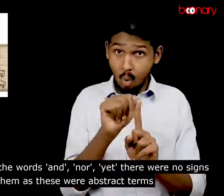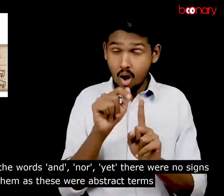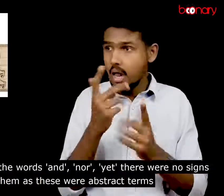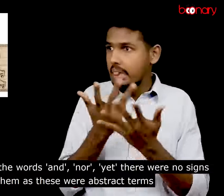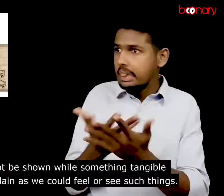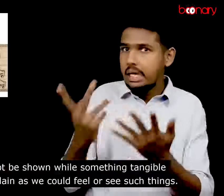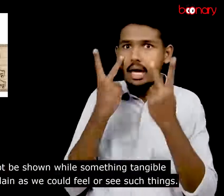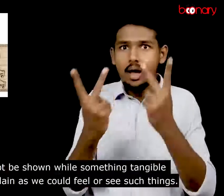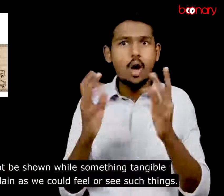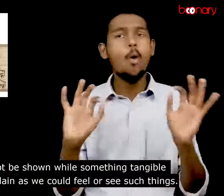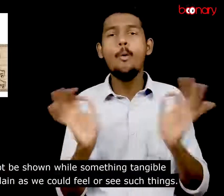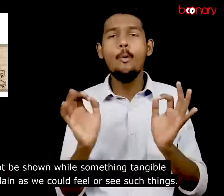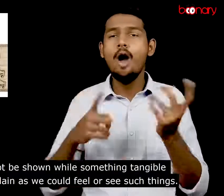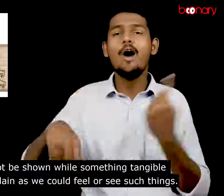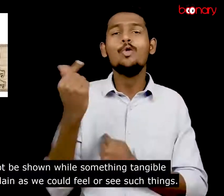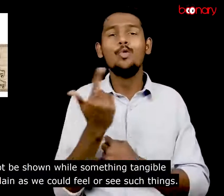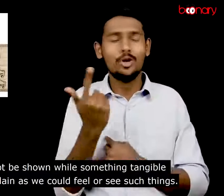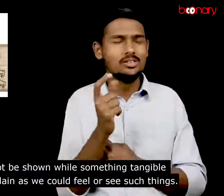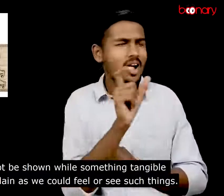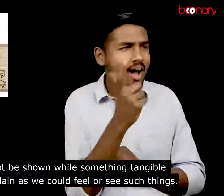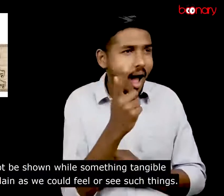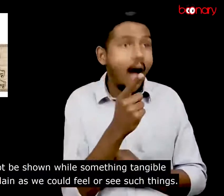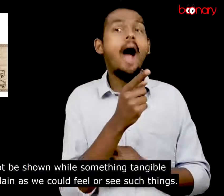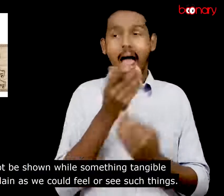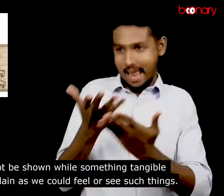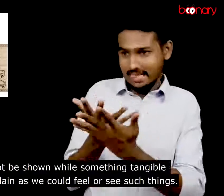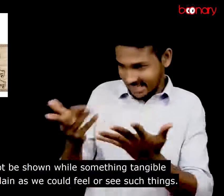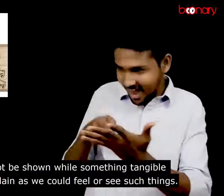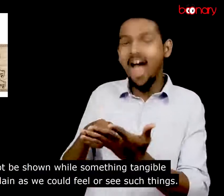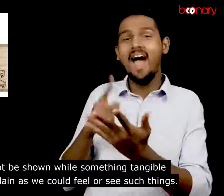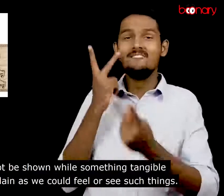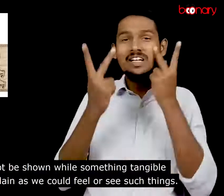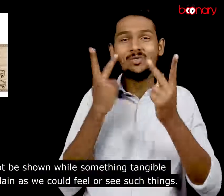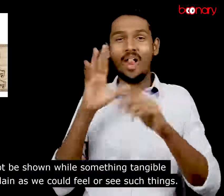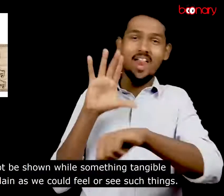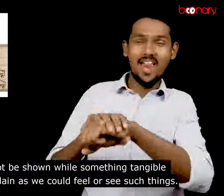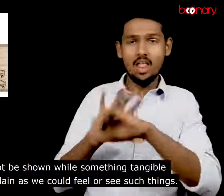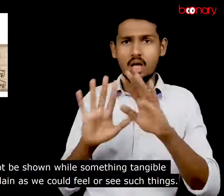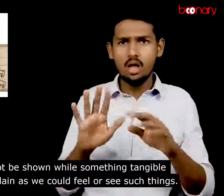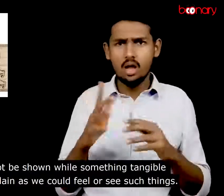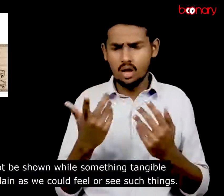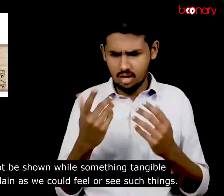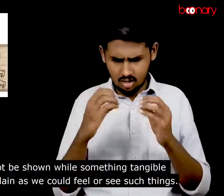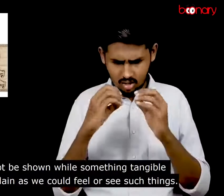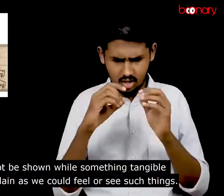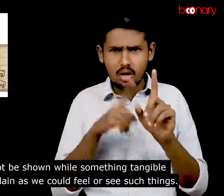terms which could not be shown, while something tangible was easy to explain, as we could